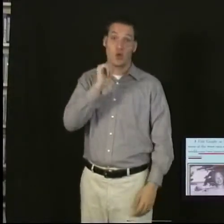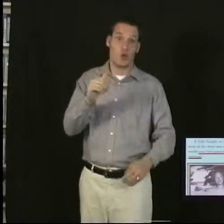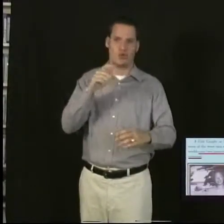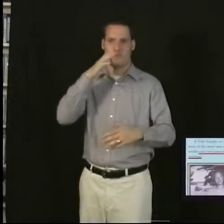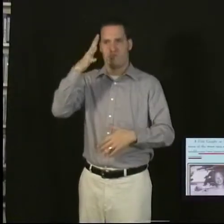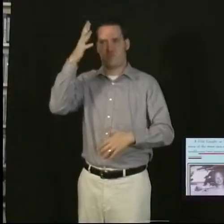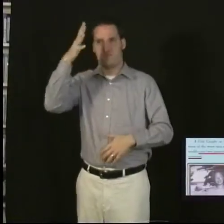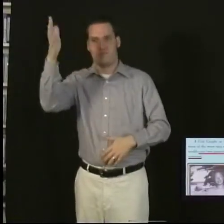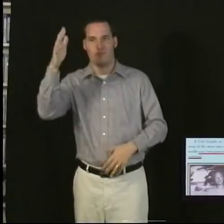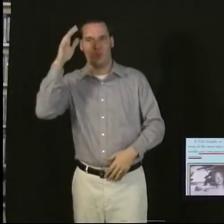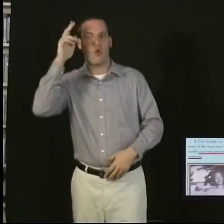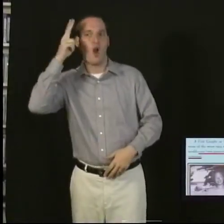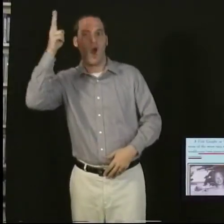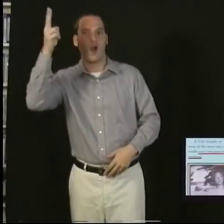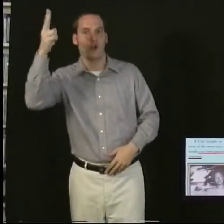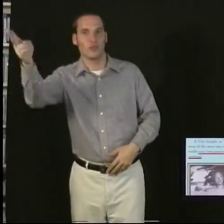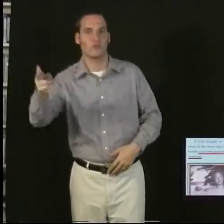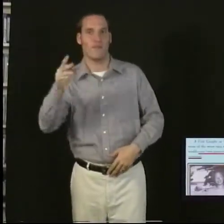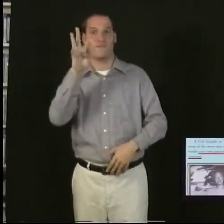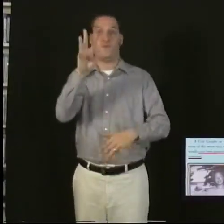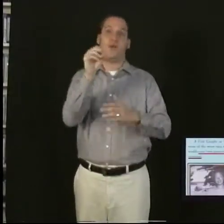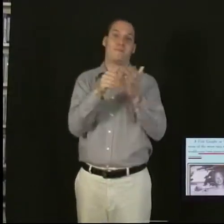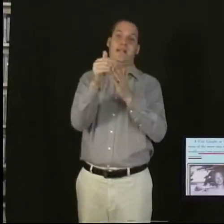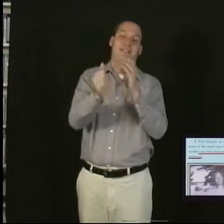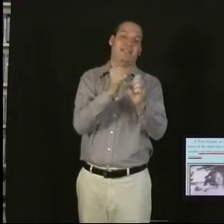40 million times removed.